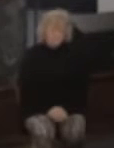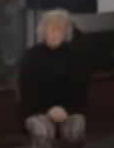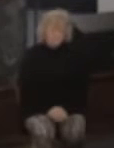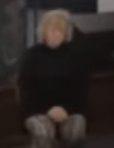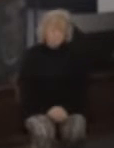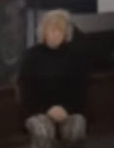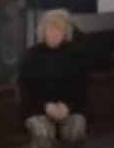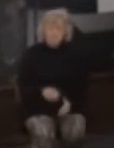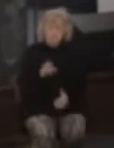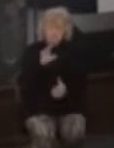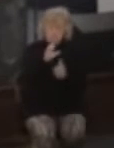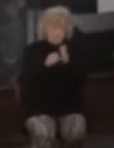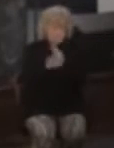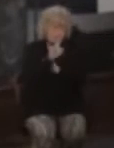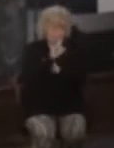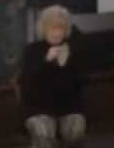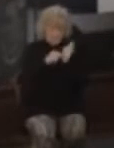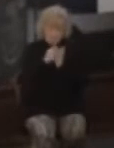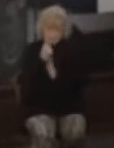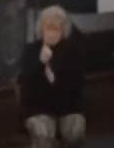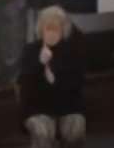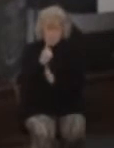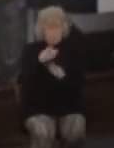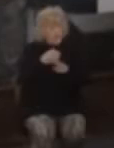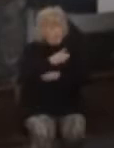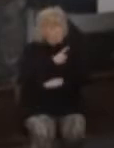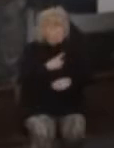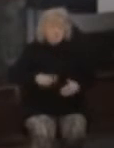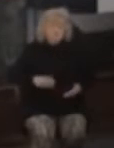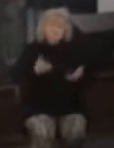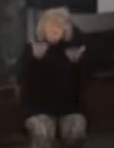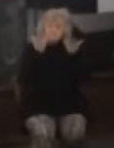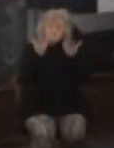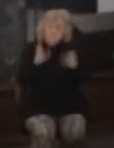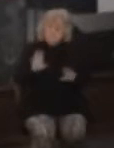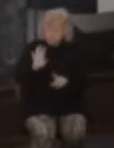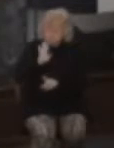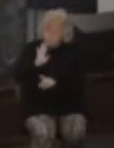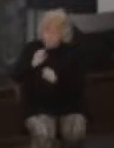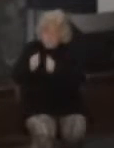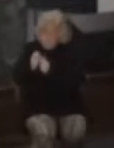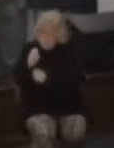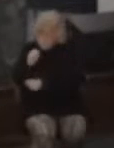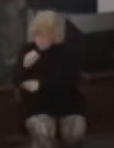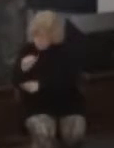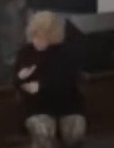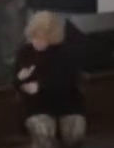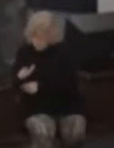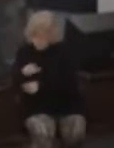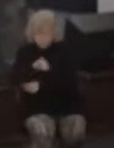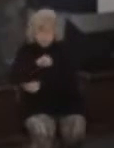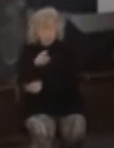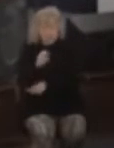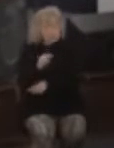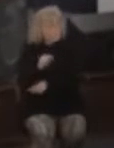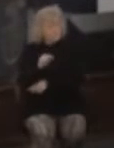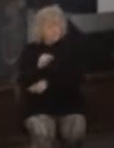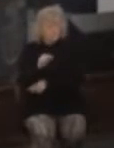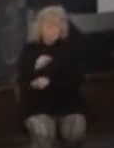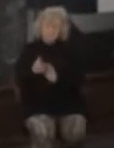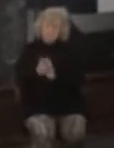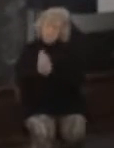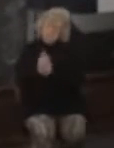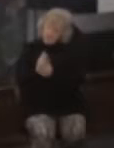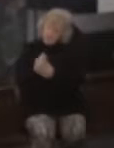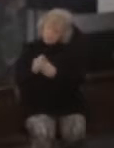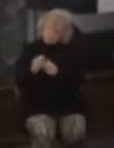1 Samuel chapter 18, verse 1. After David had finished talking with Saul, Jonathan became one in spirit